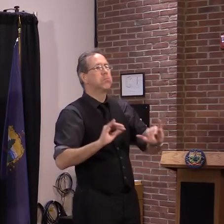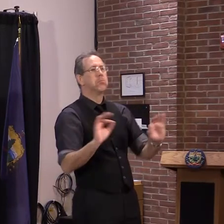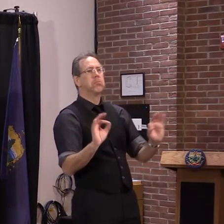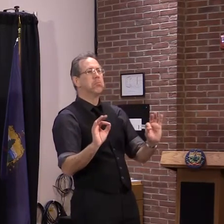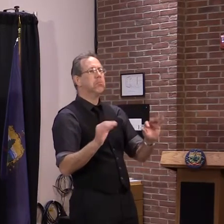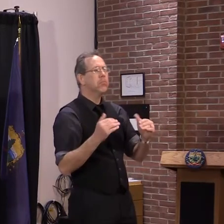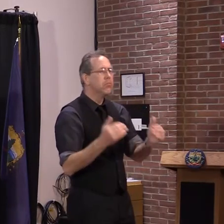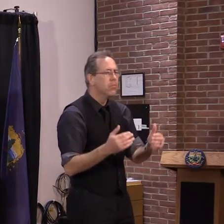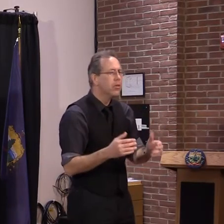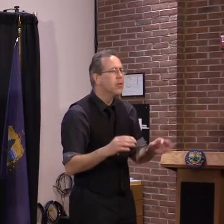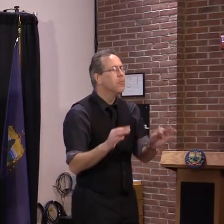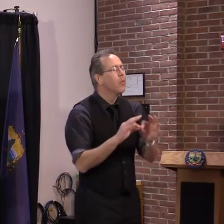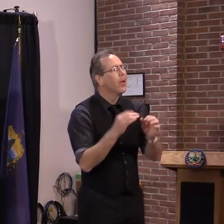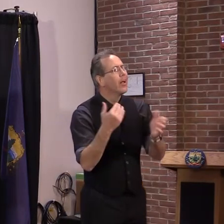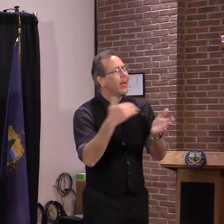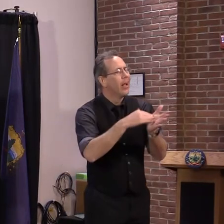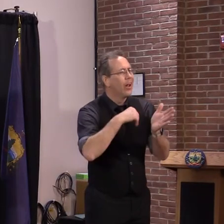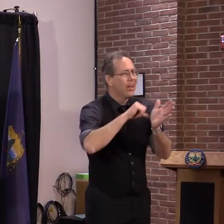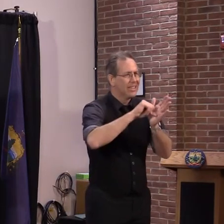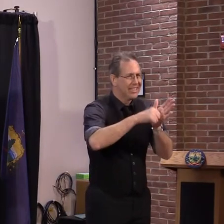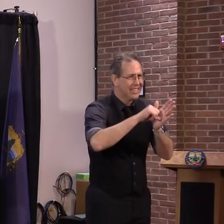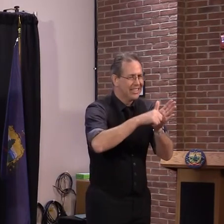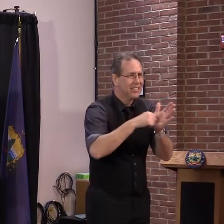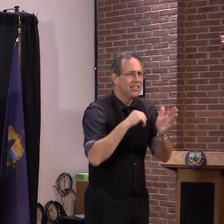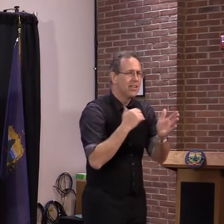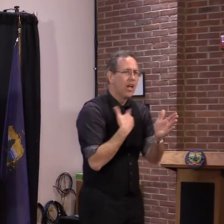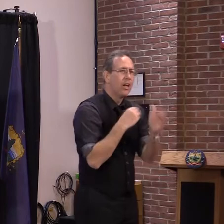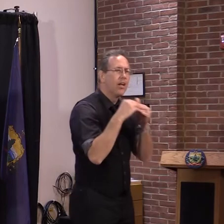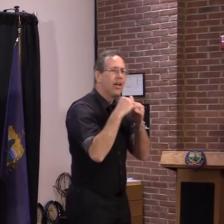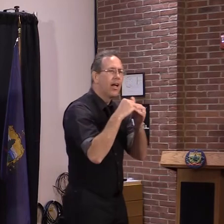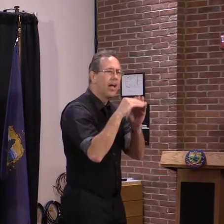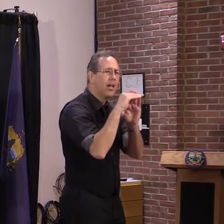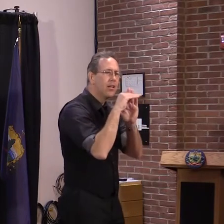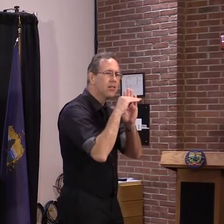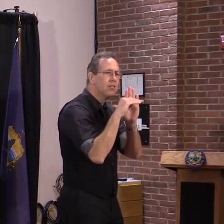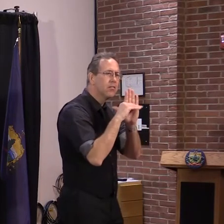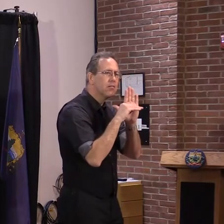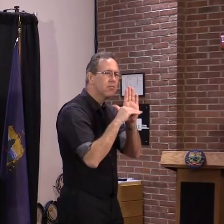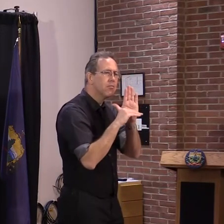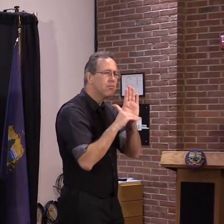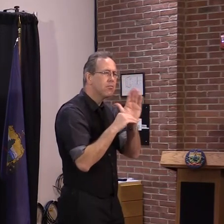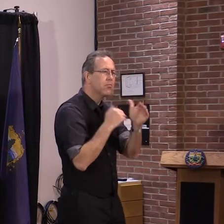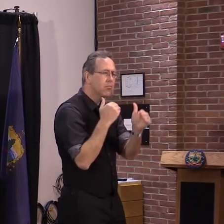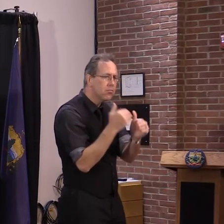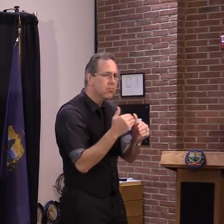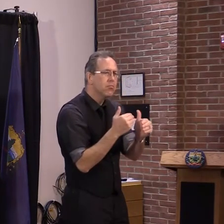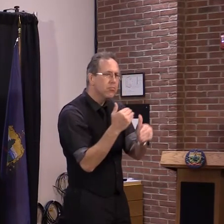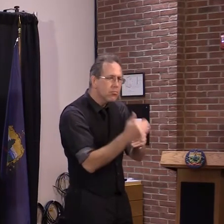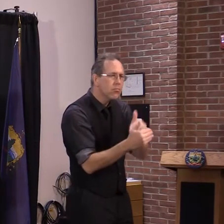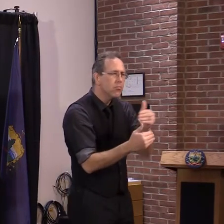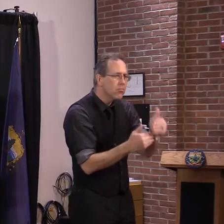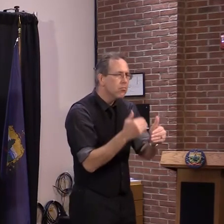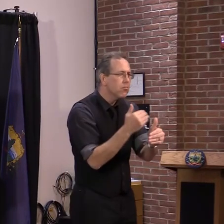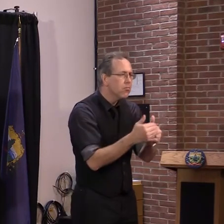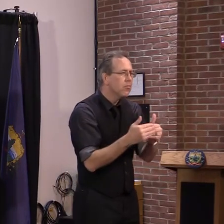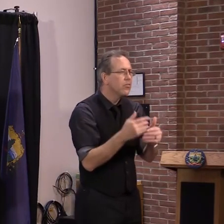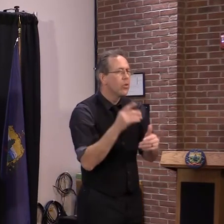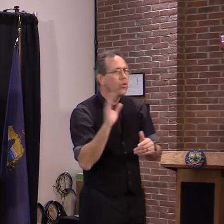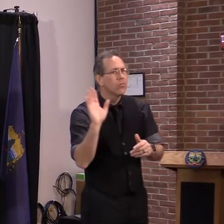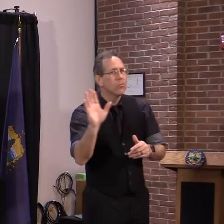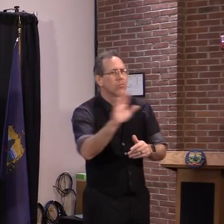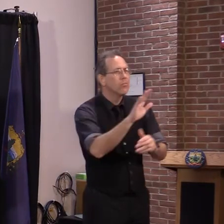is incremental, it's measured, and they'll be able to make decisions on their own. Now, a school might